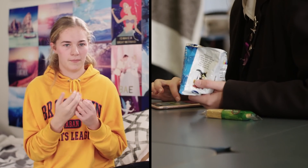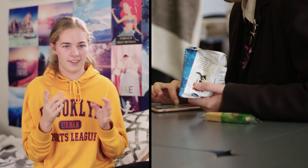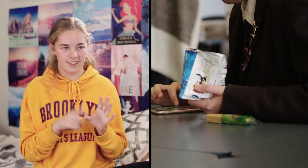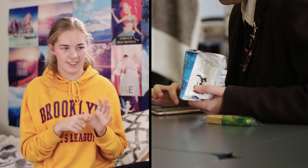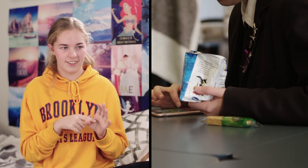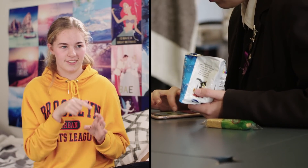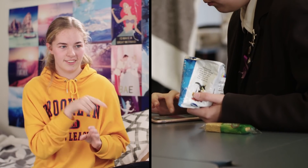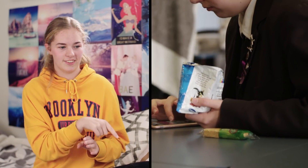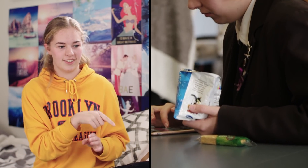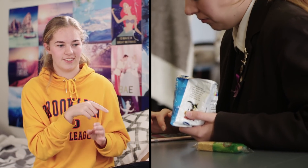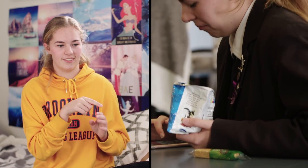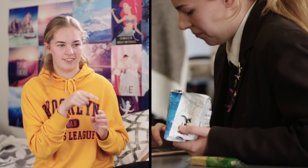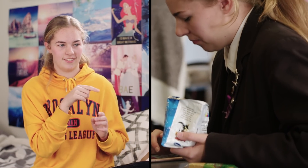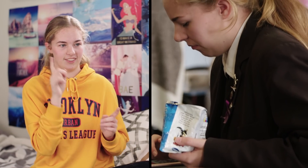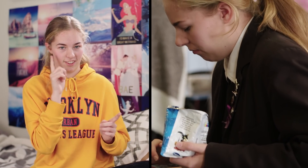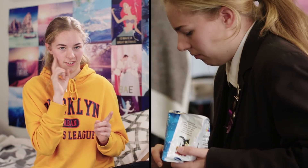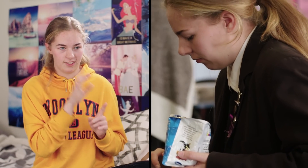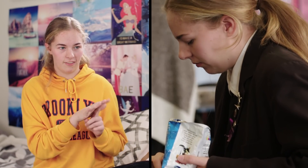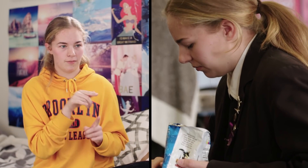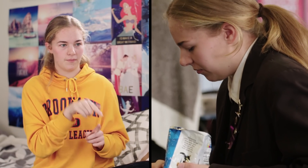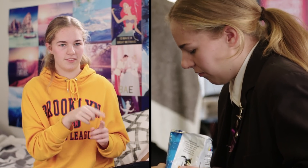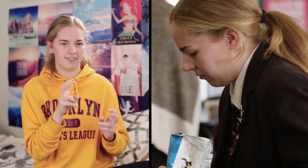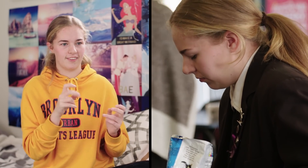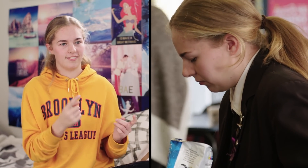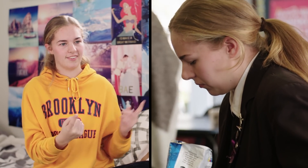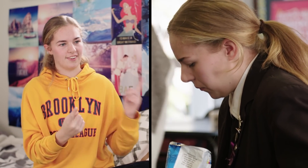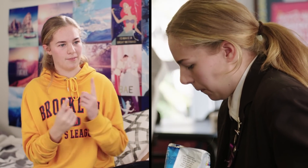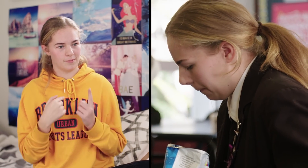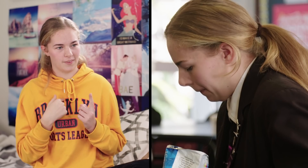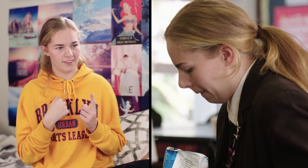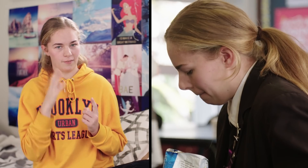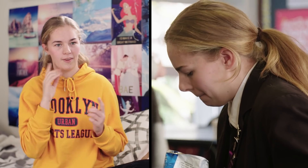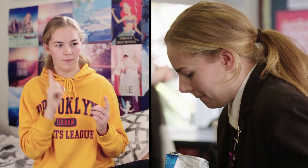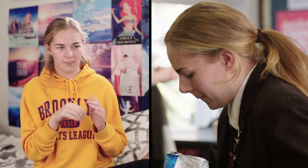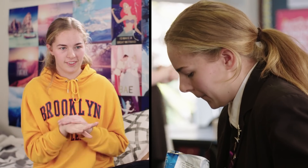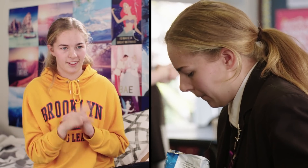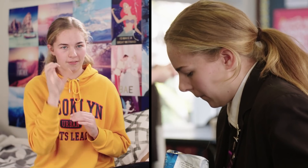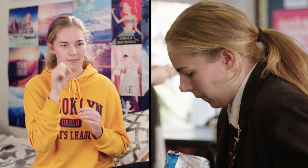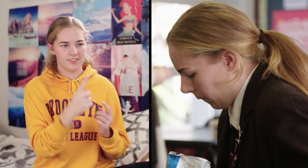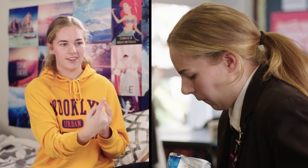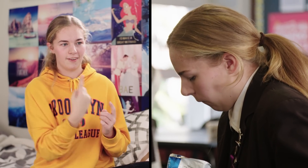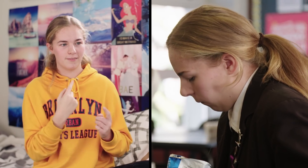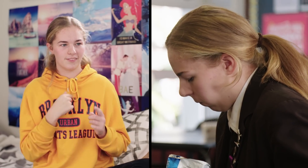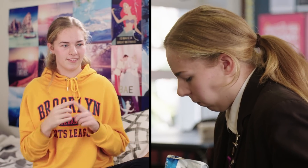I also made friends with a hearing girl. I'm still friends with her. And she'd sit and hang out with me, which was